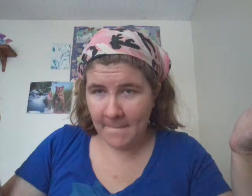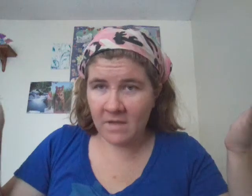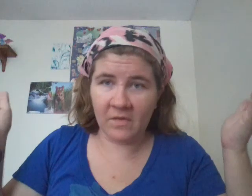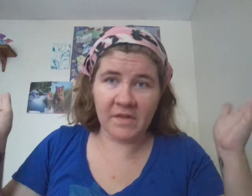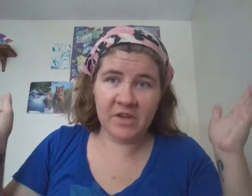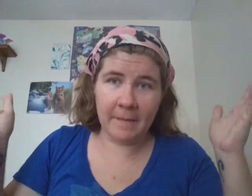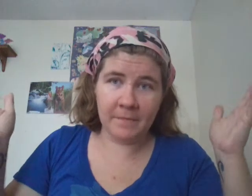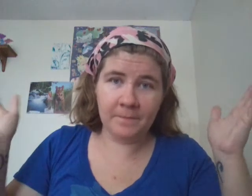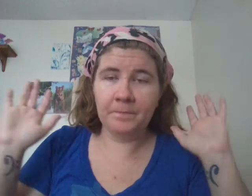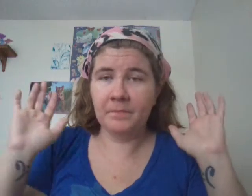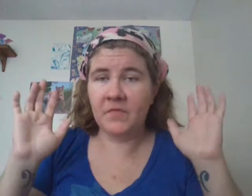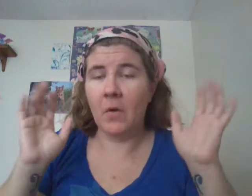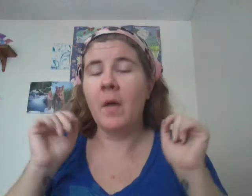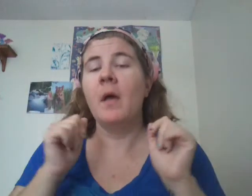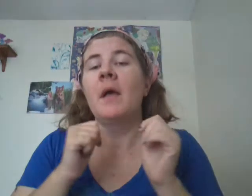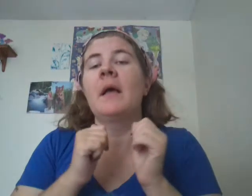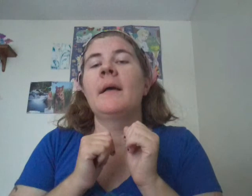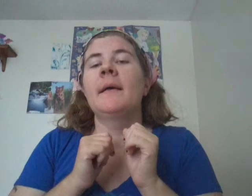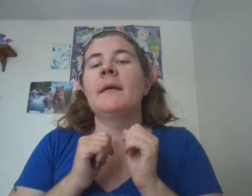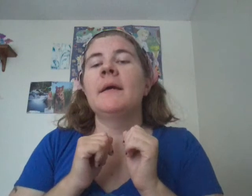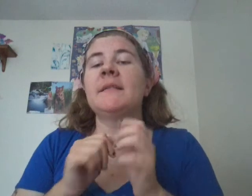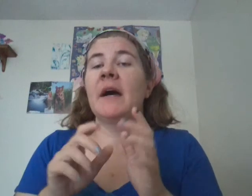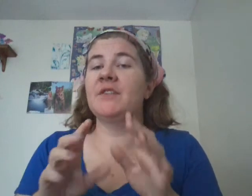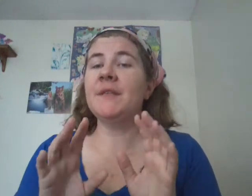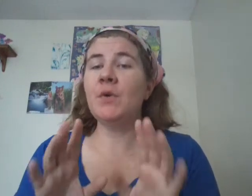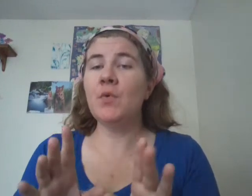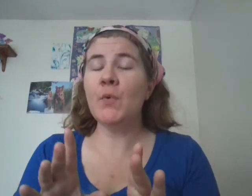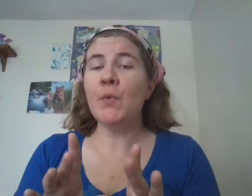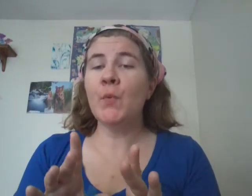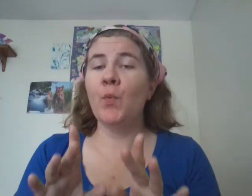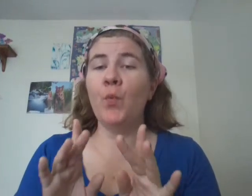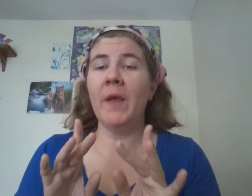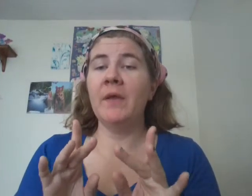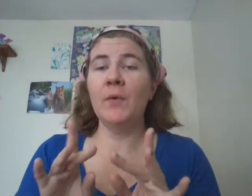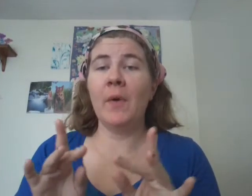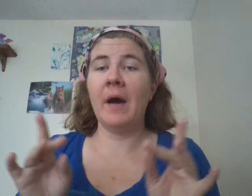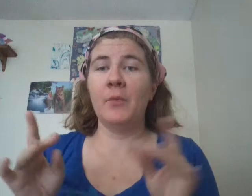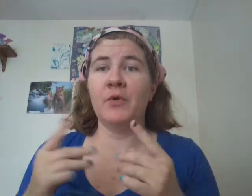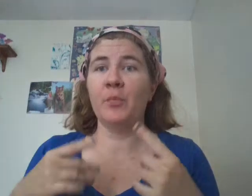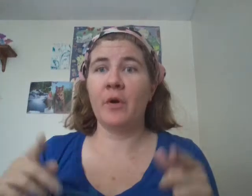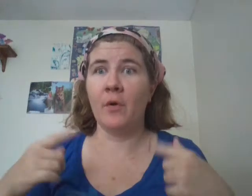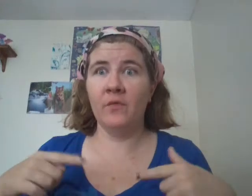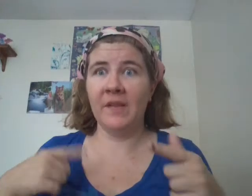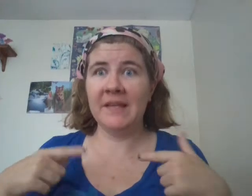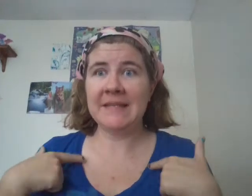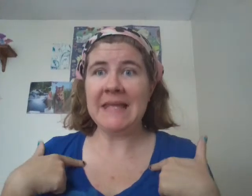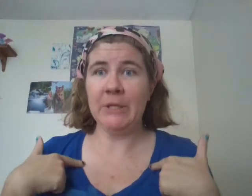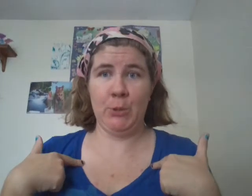So I felt ashamed. So, it's not just you. We don't know how to interpret our own feelings either.